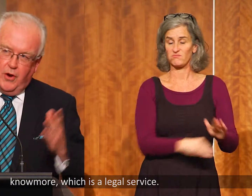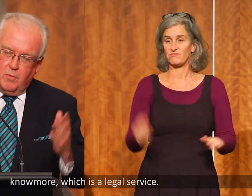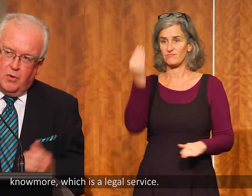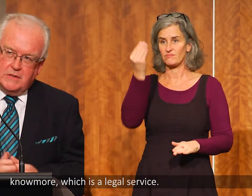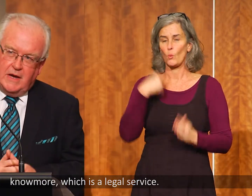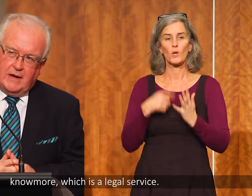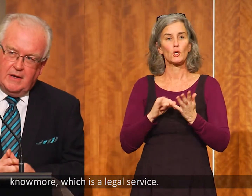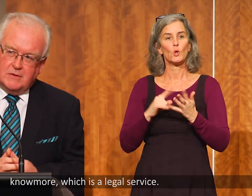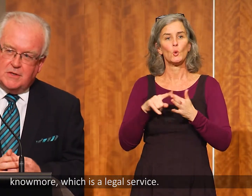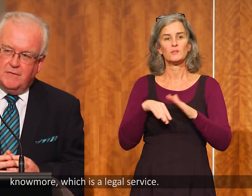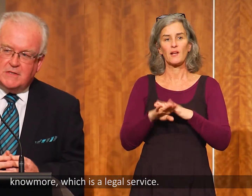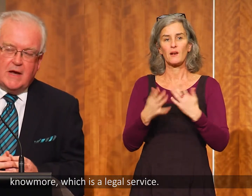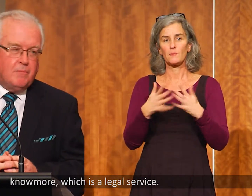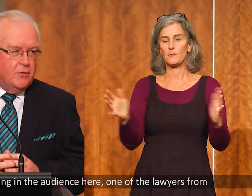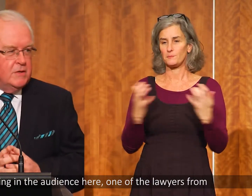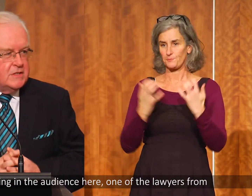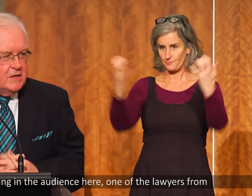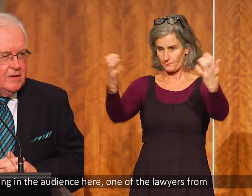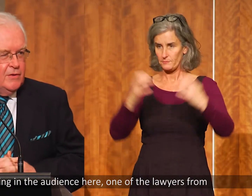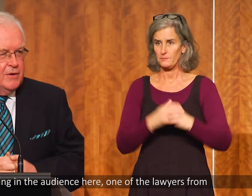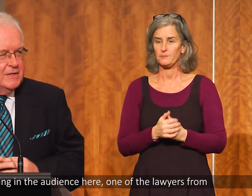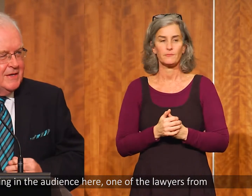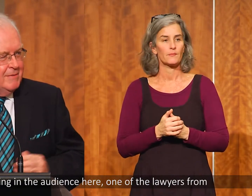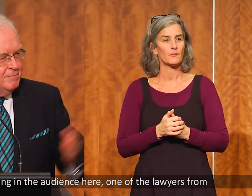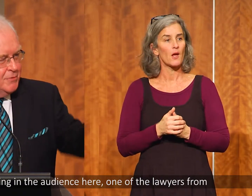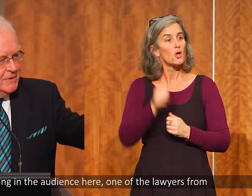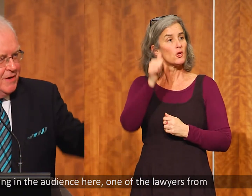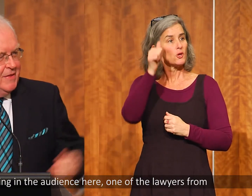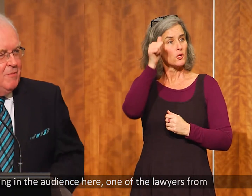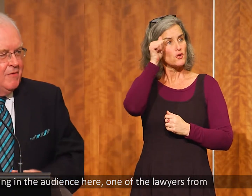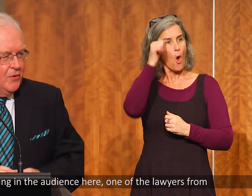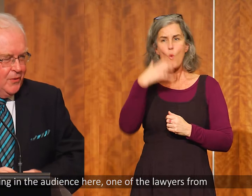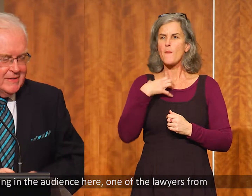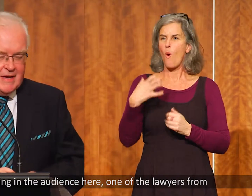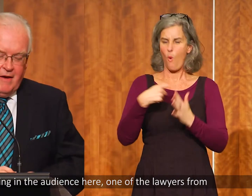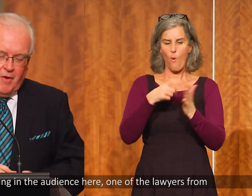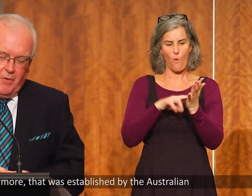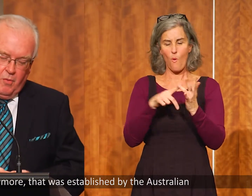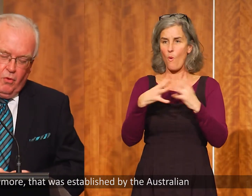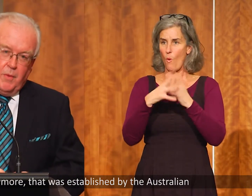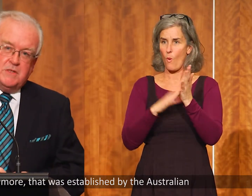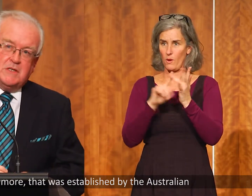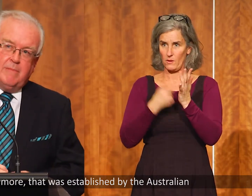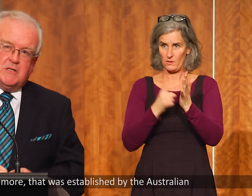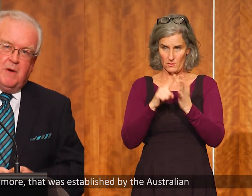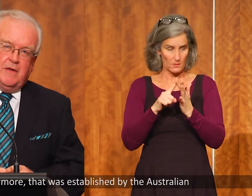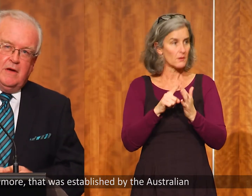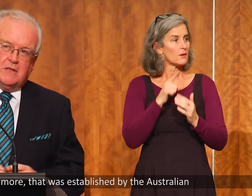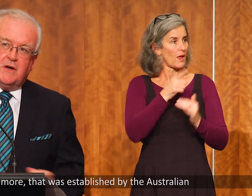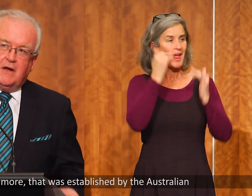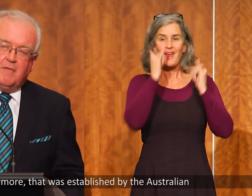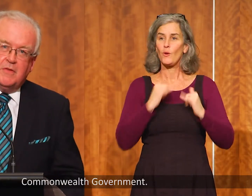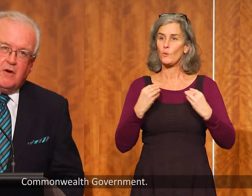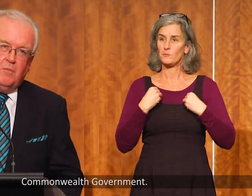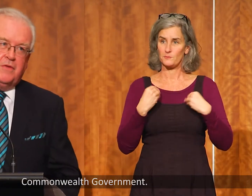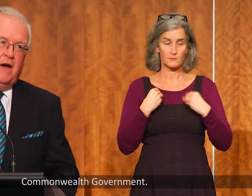Know More? Know More is a legal service, and Prue is sitting in the audience here. Prue is over there, one of the lawyers from Know More, that was established by the